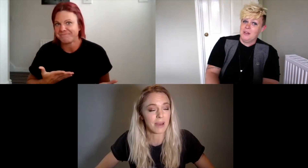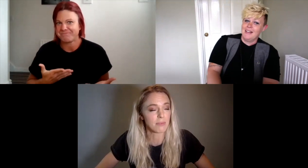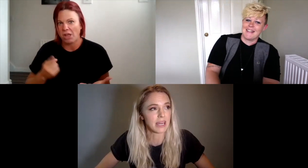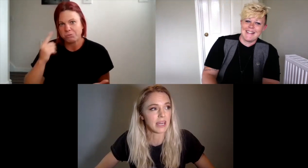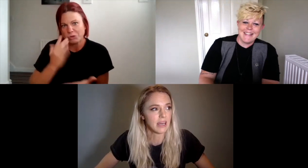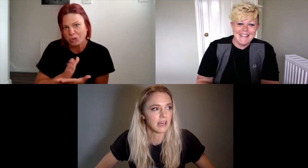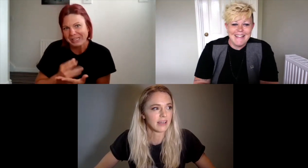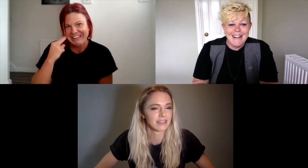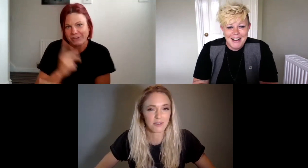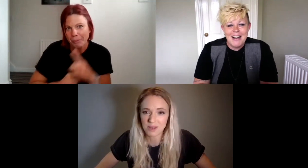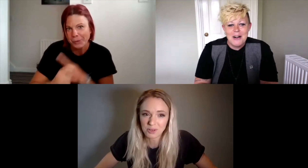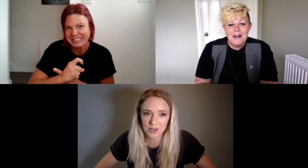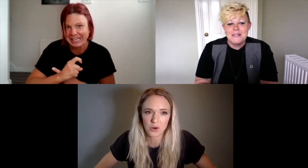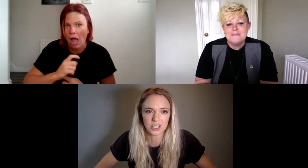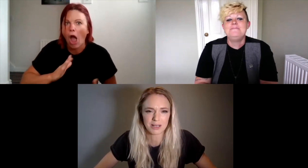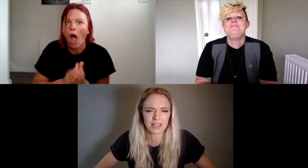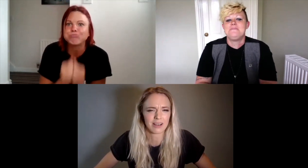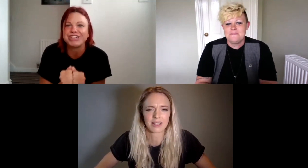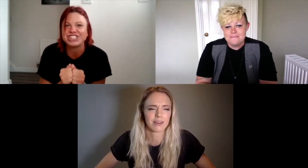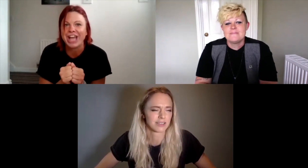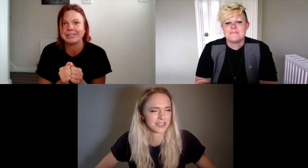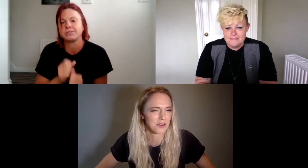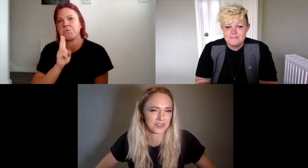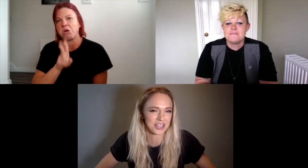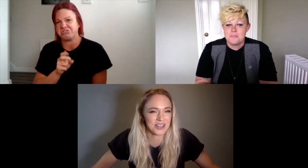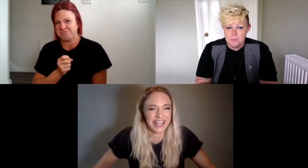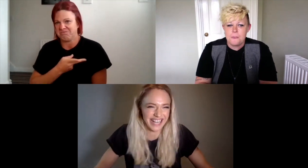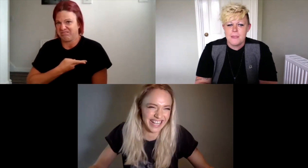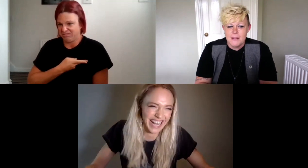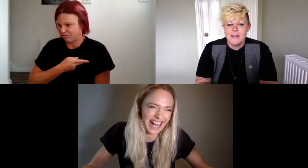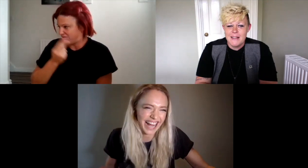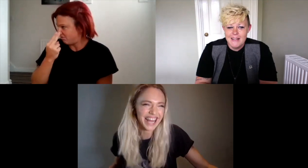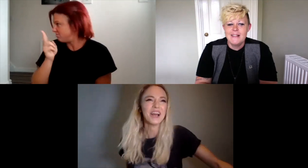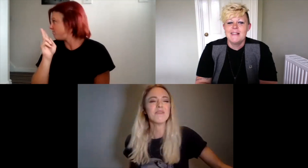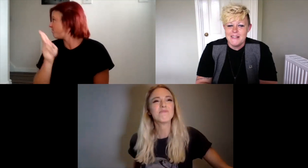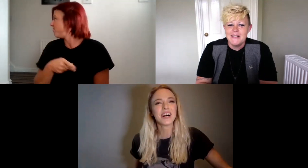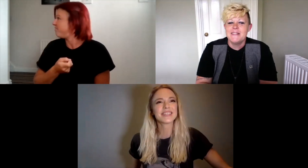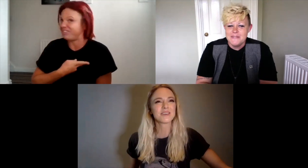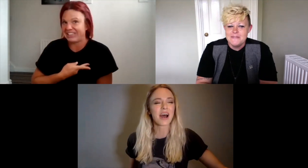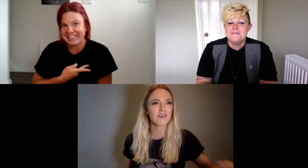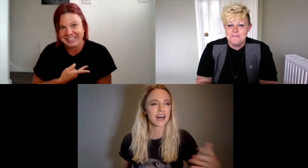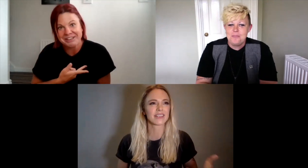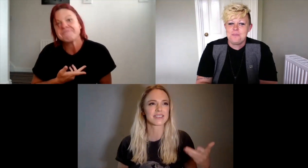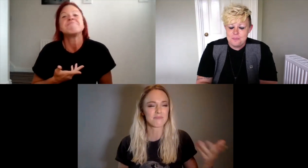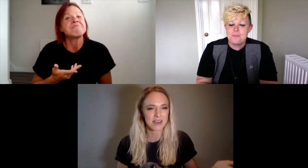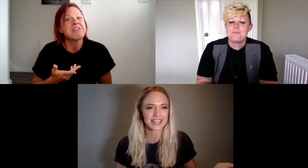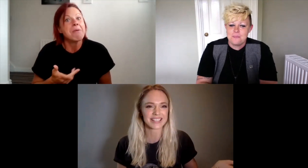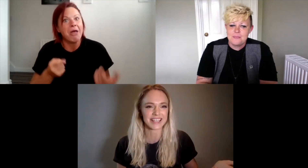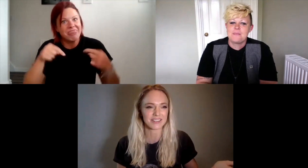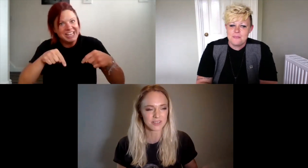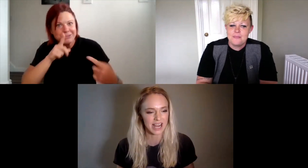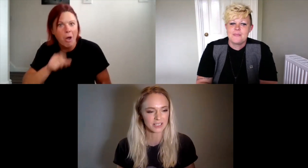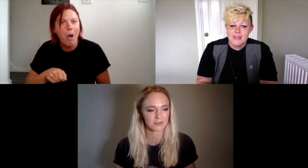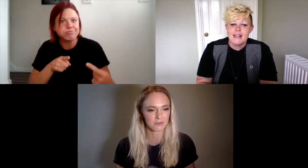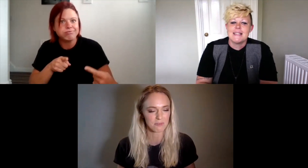thought maybe deaf people are going to watch it and be like, oh, she's not very good. But to have had this